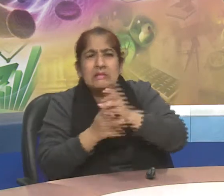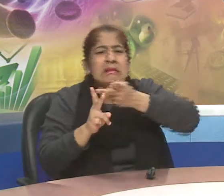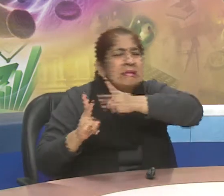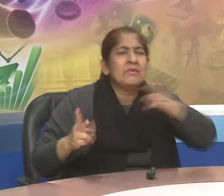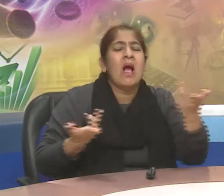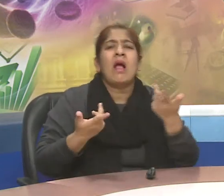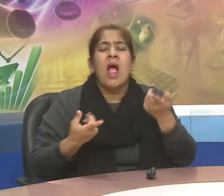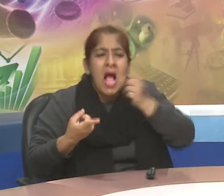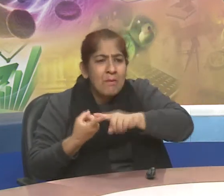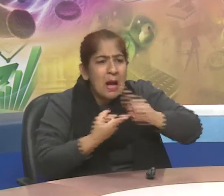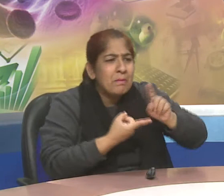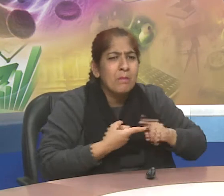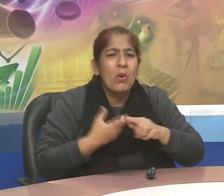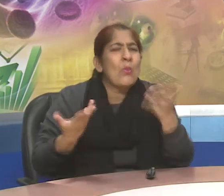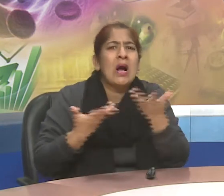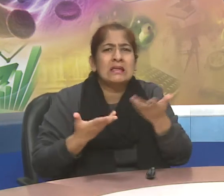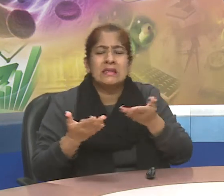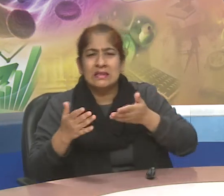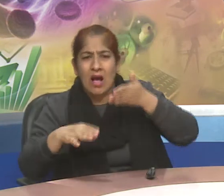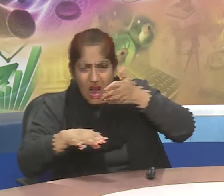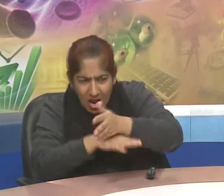what are the different type of